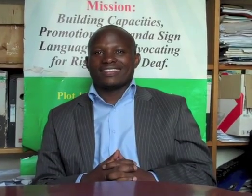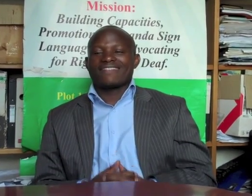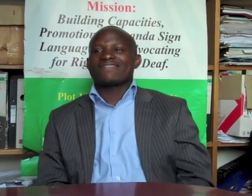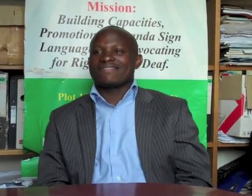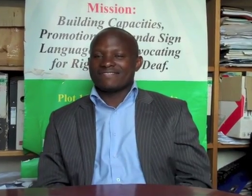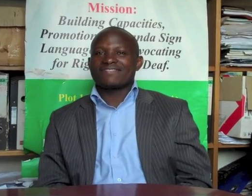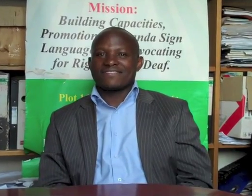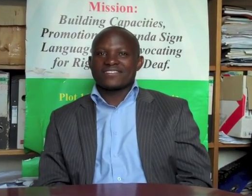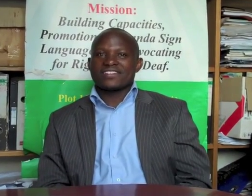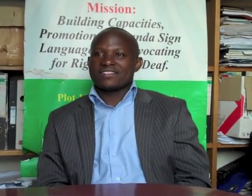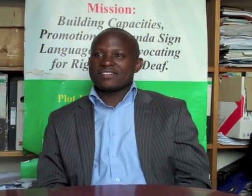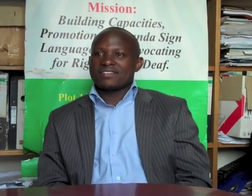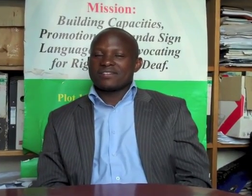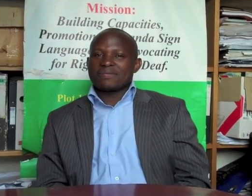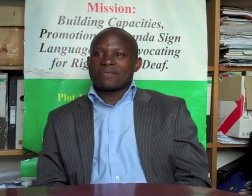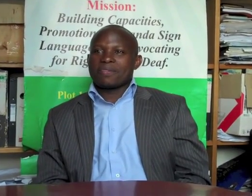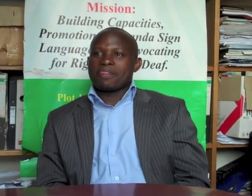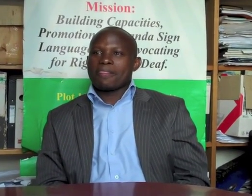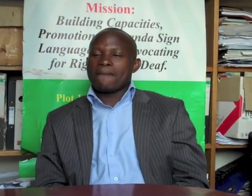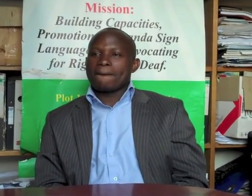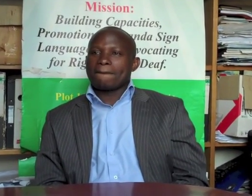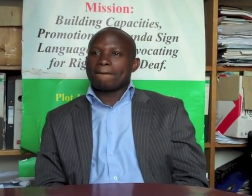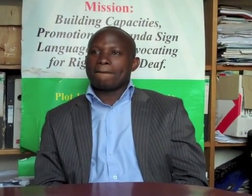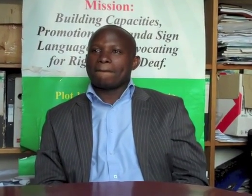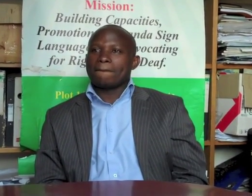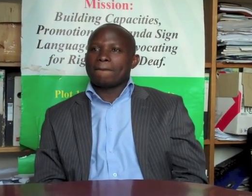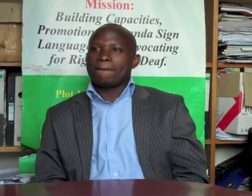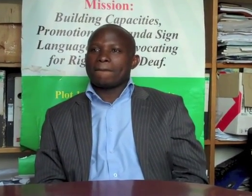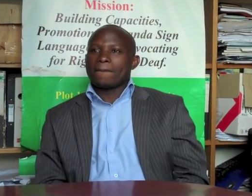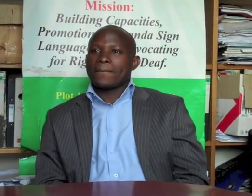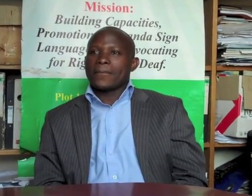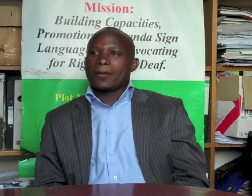you've been in the deaf sector for a number of years.